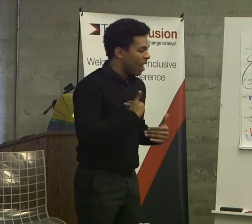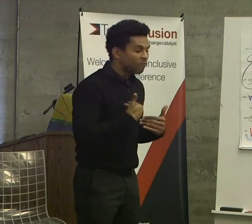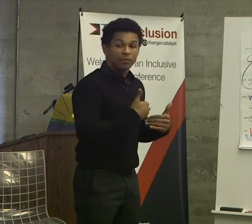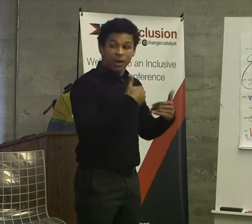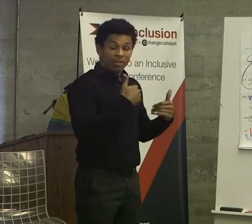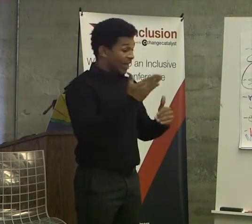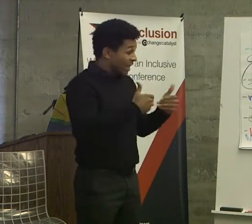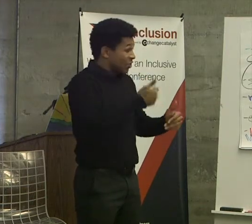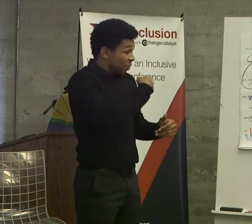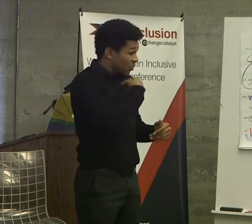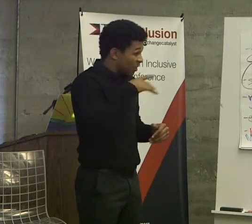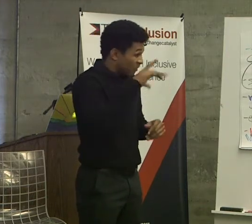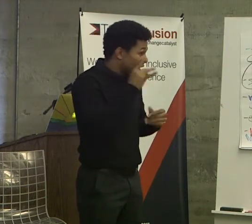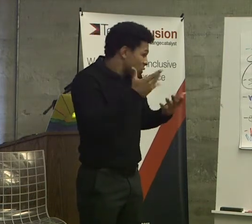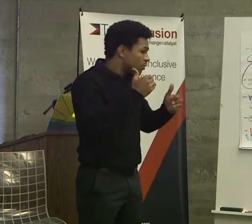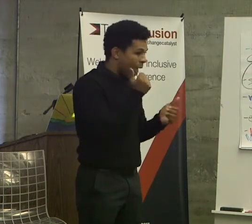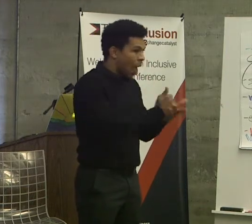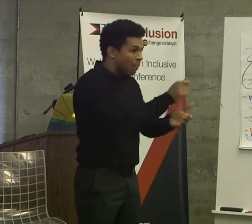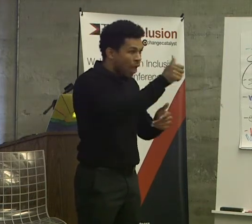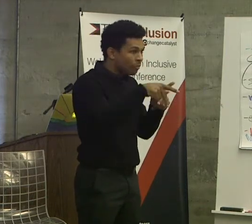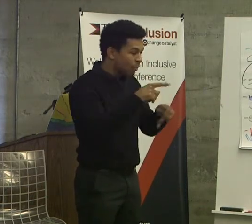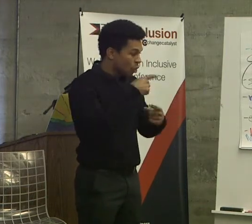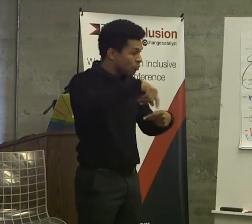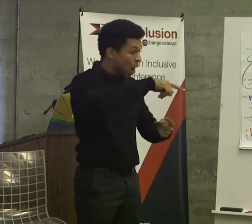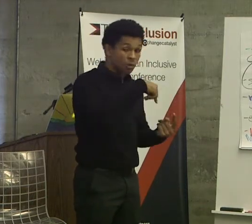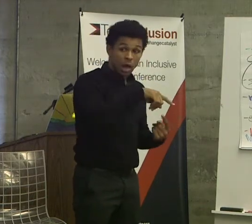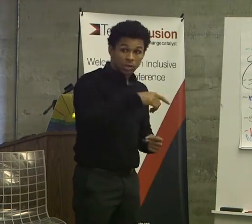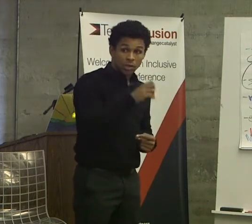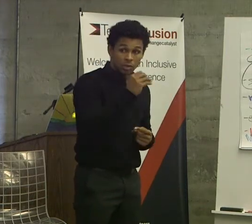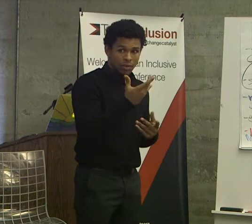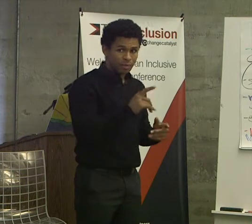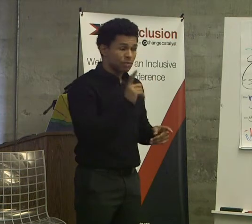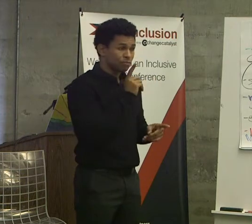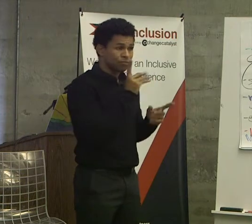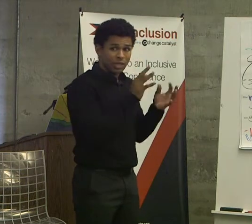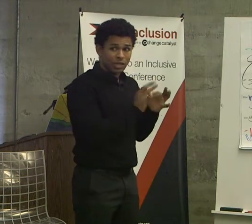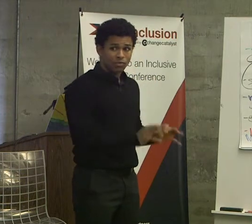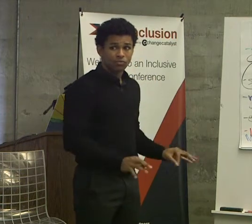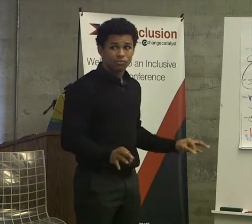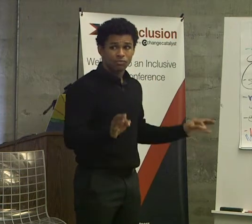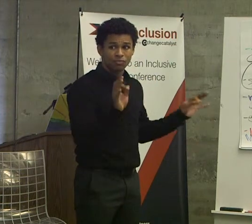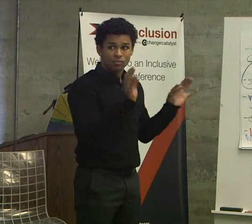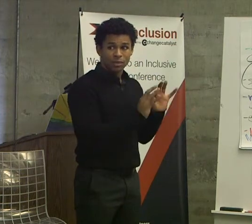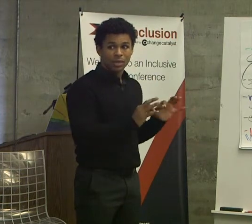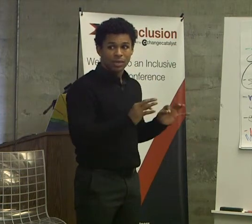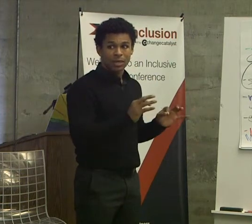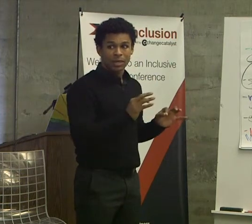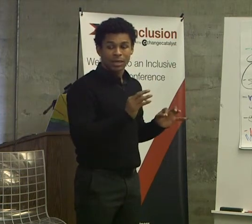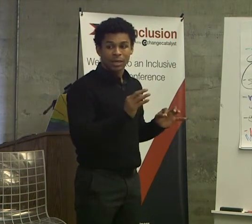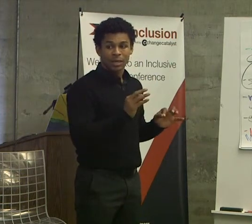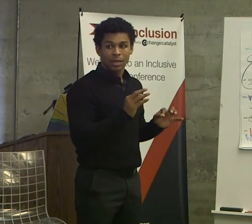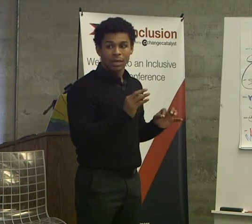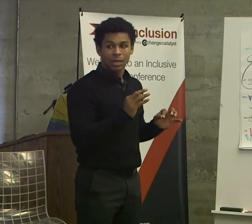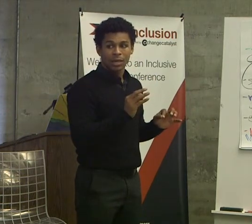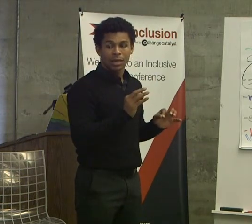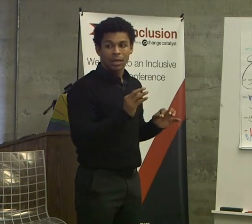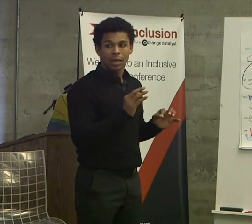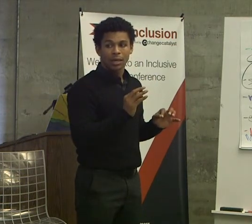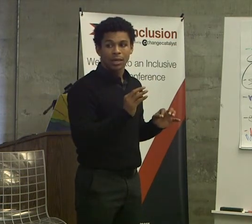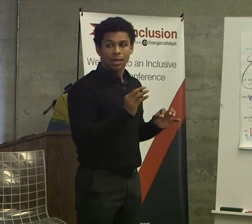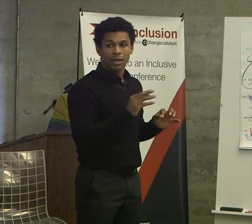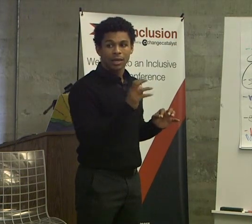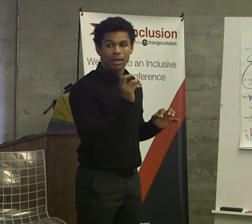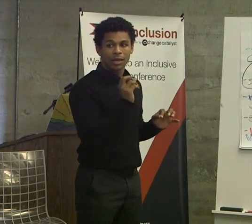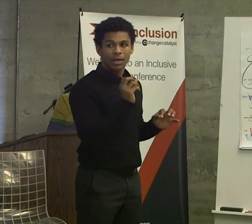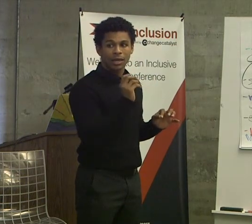we find it to help those around us. And I think that's absolutely critical. Oh, it's not on. Can you not hear me? Can you hear me now?